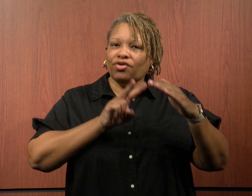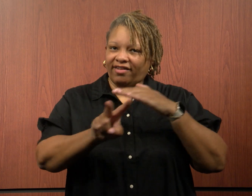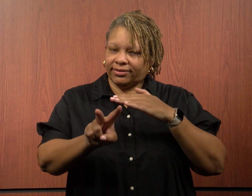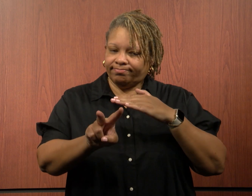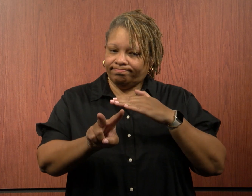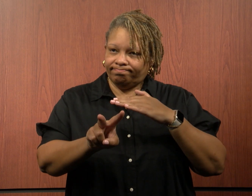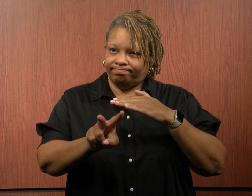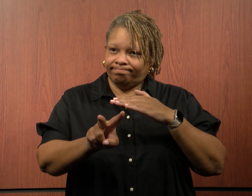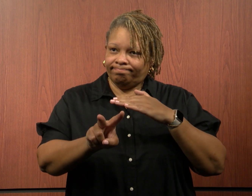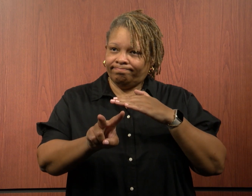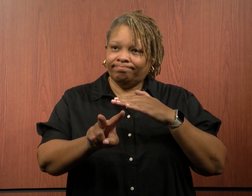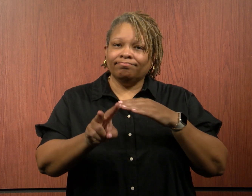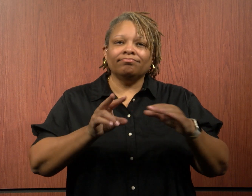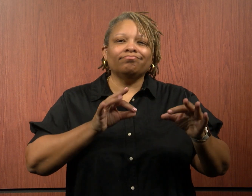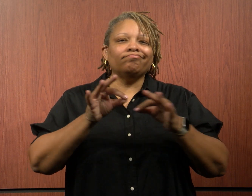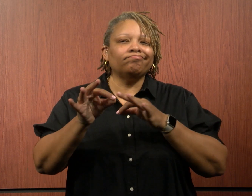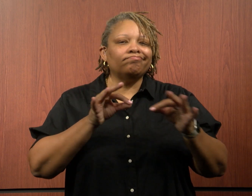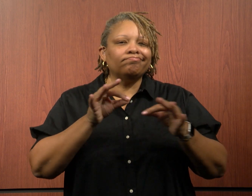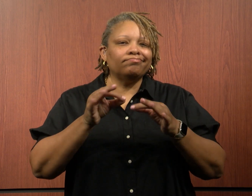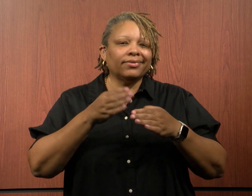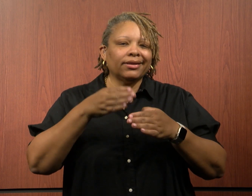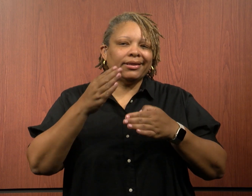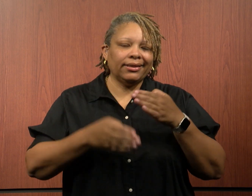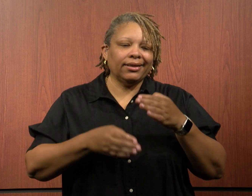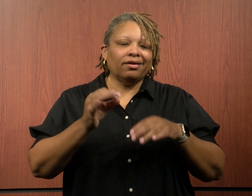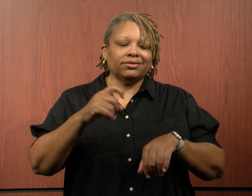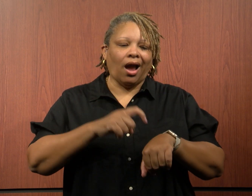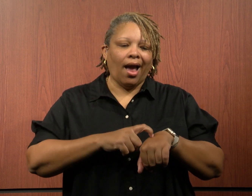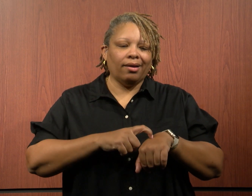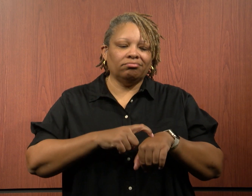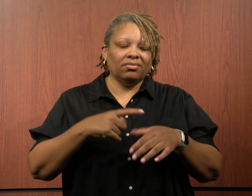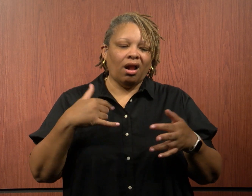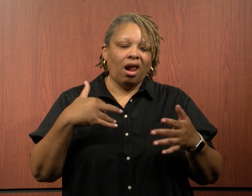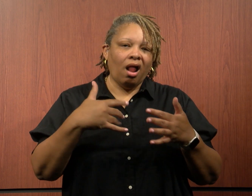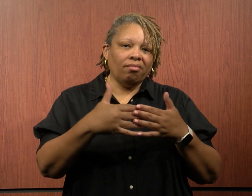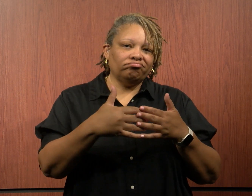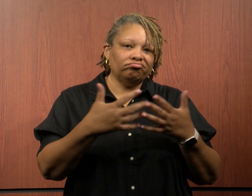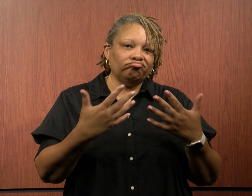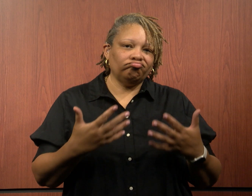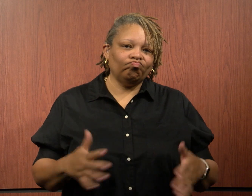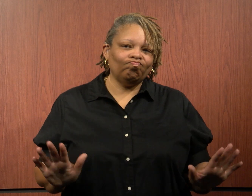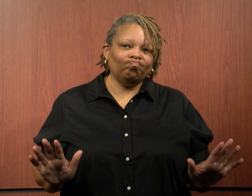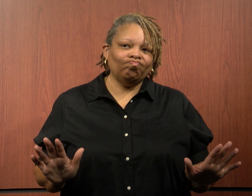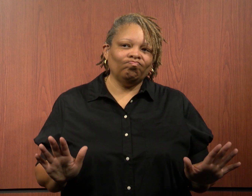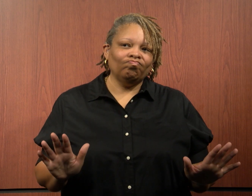that describes the end times. It was written by the Apostle John in 90 AD. It's a